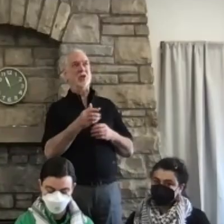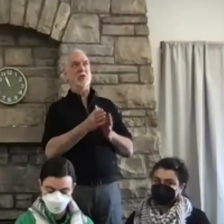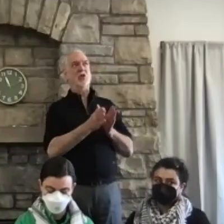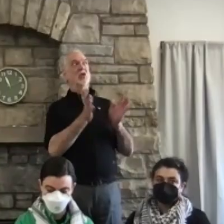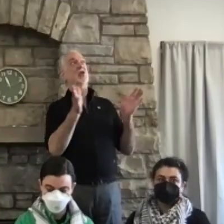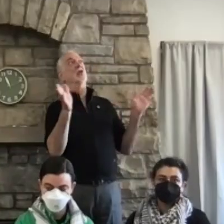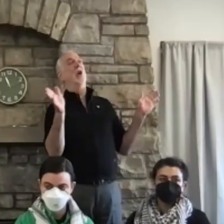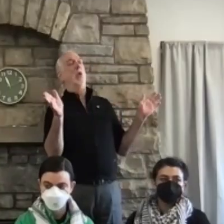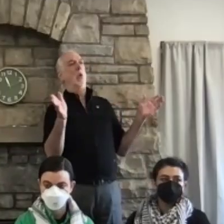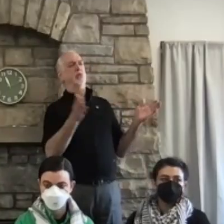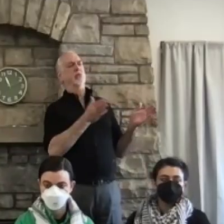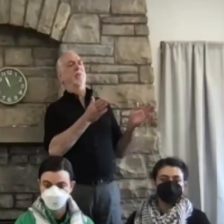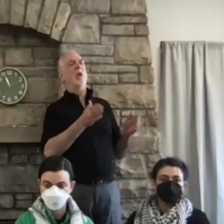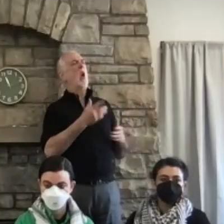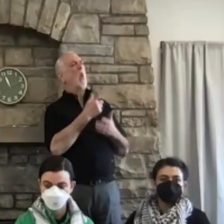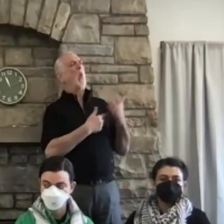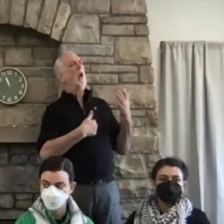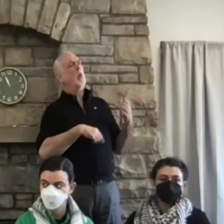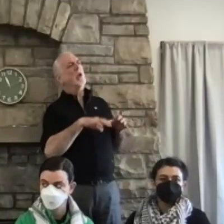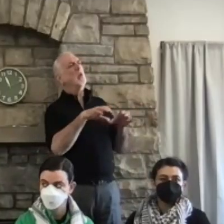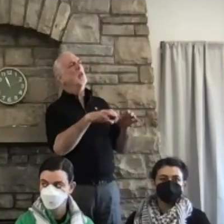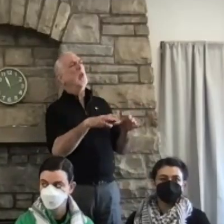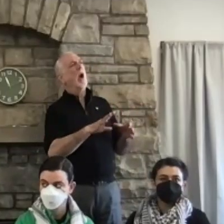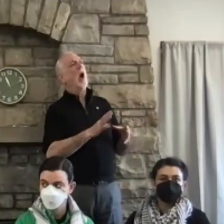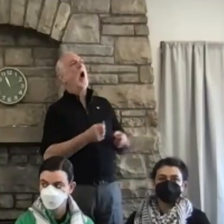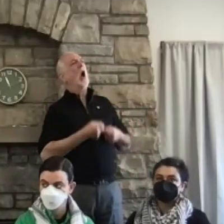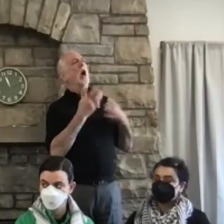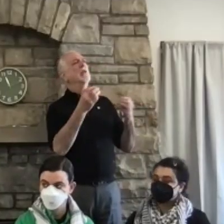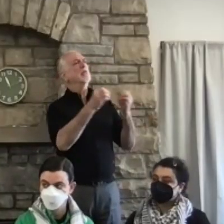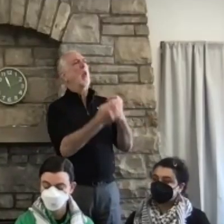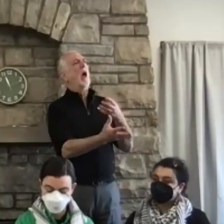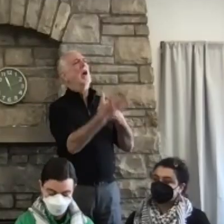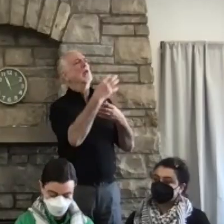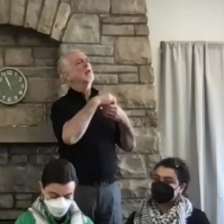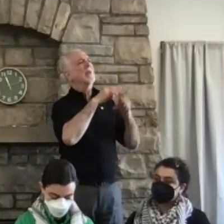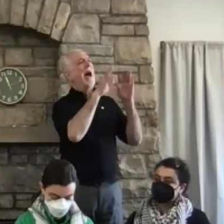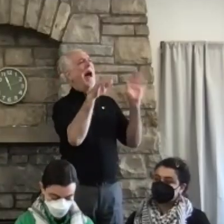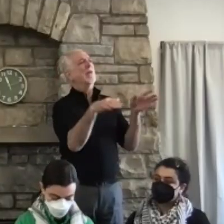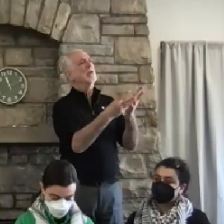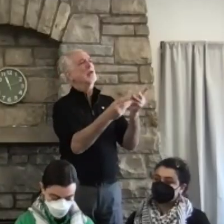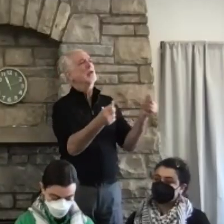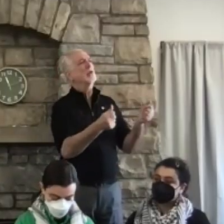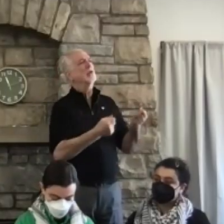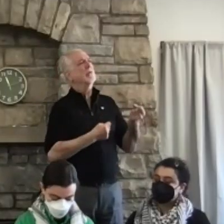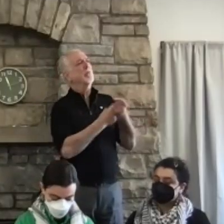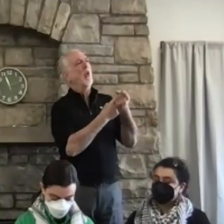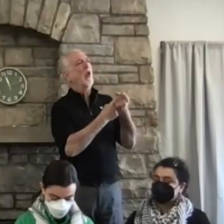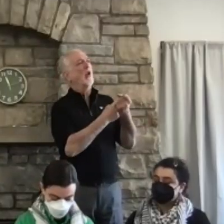What can we do to create more inclusive housing solutions that cater to the needs of